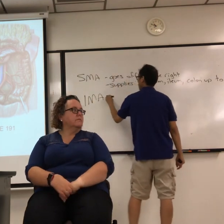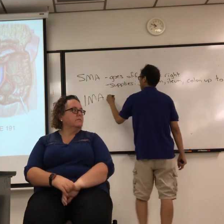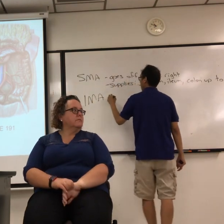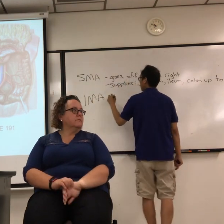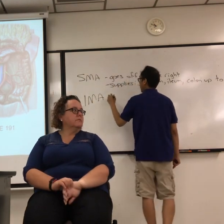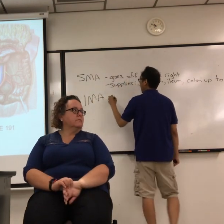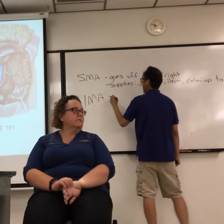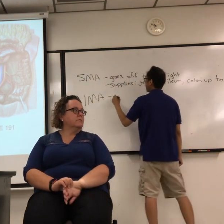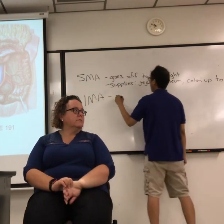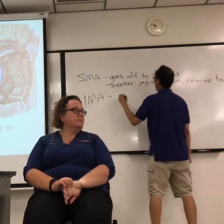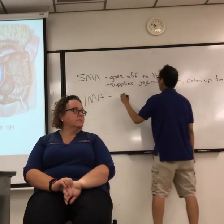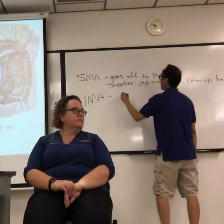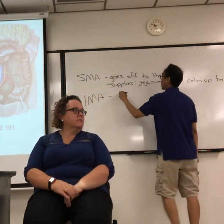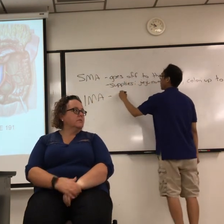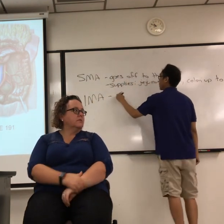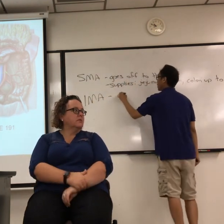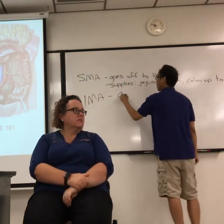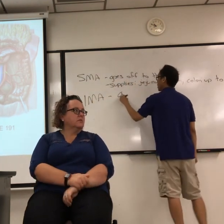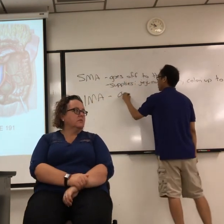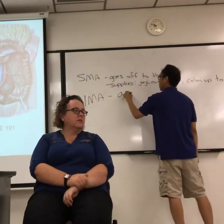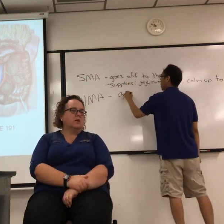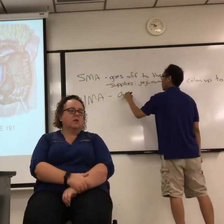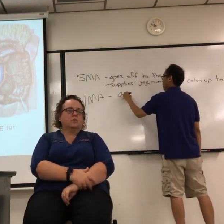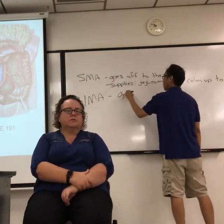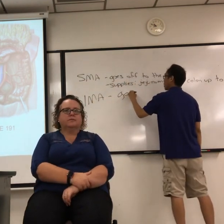Inferior mesenteric artery, IMA,